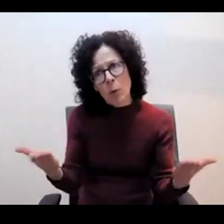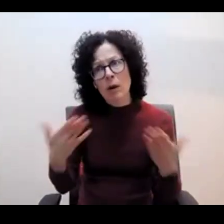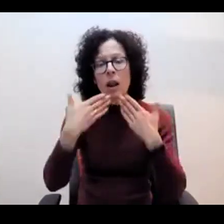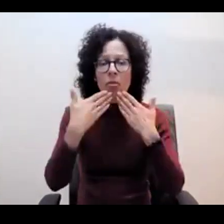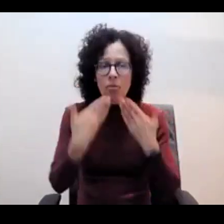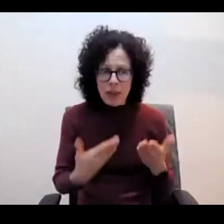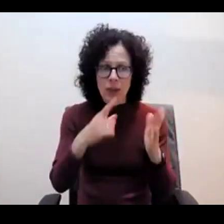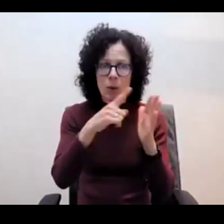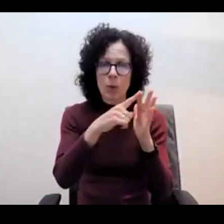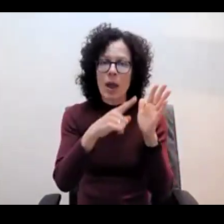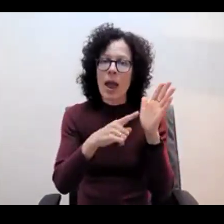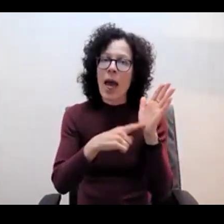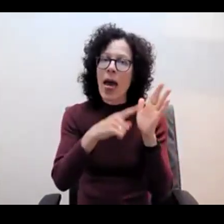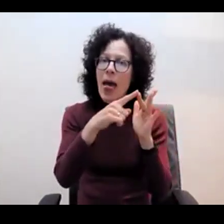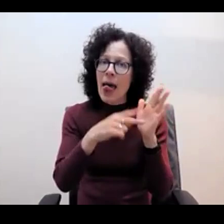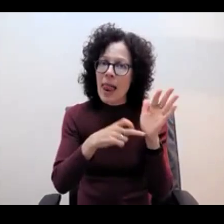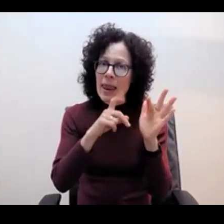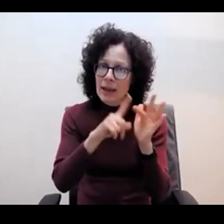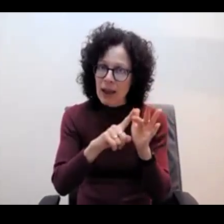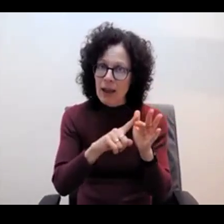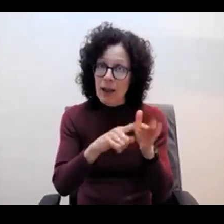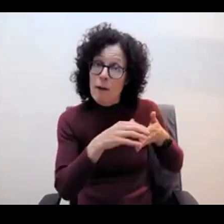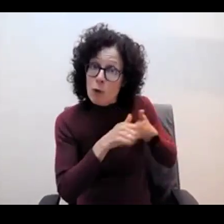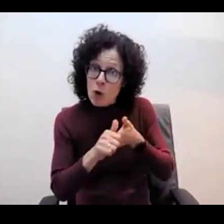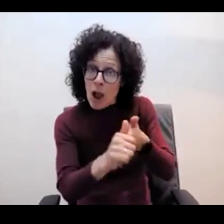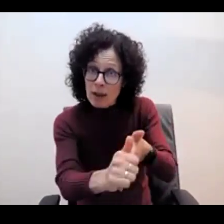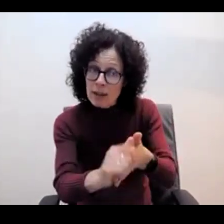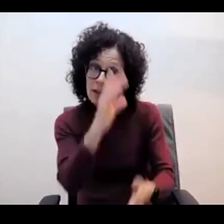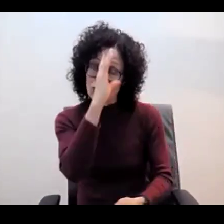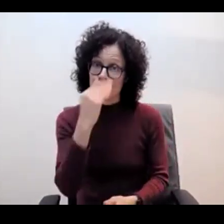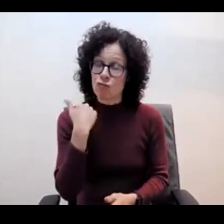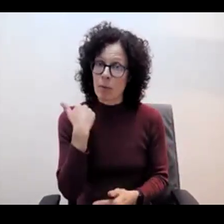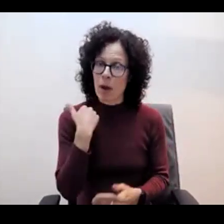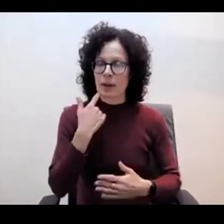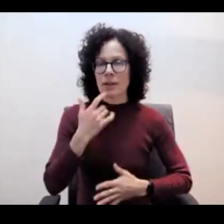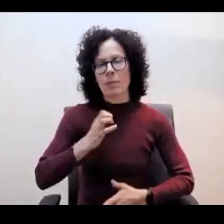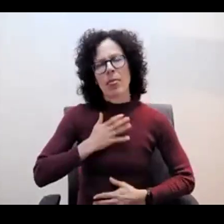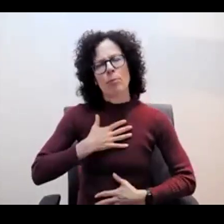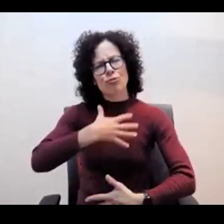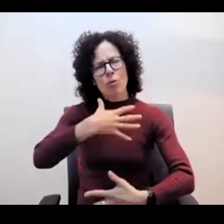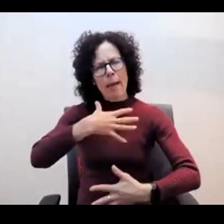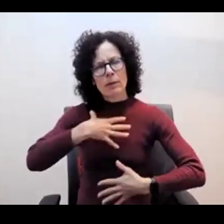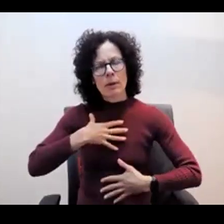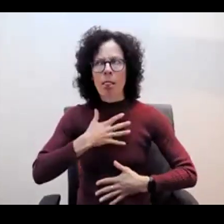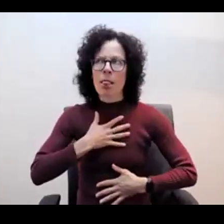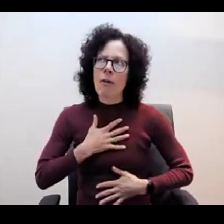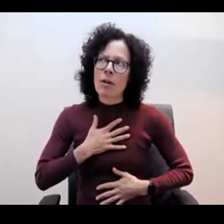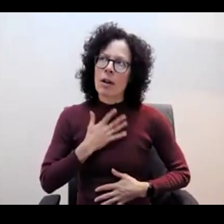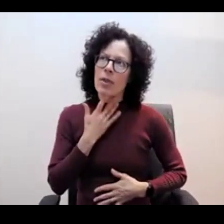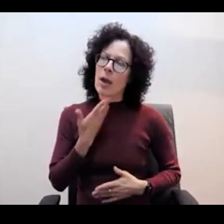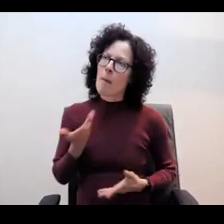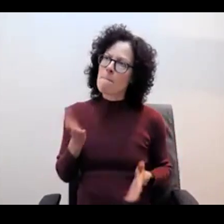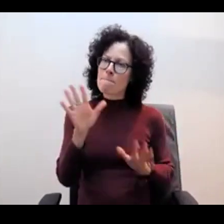for guiding us through and reminding us about the breath. And kind of, I love the moving back into the room and